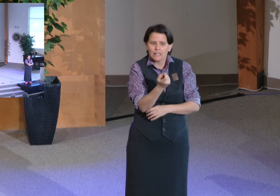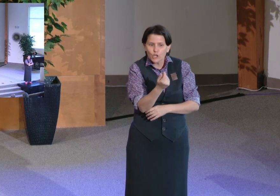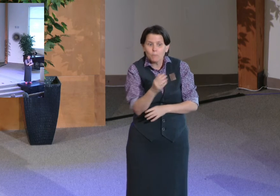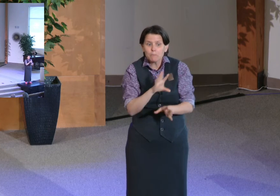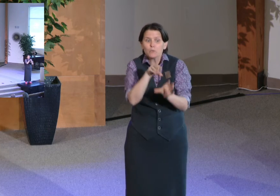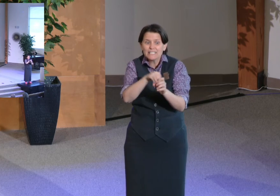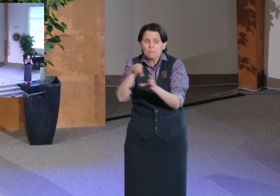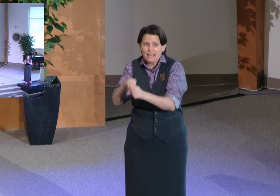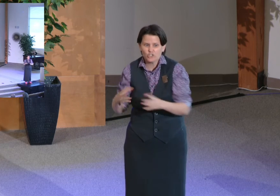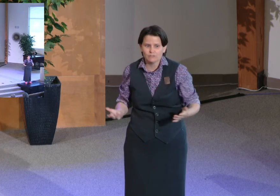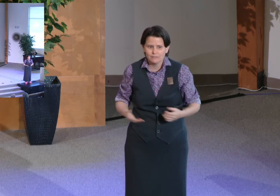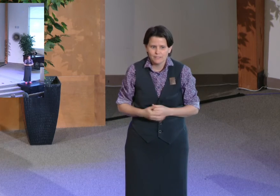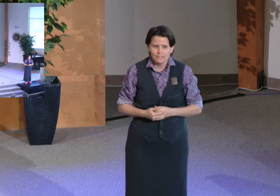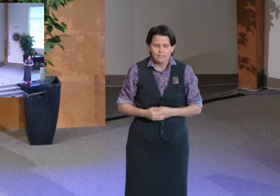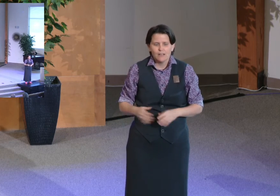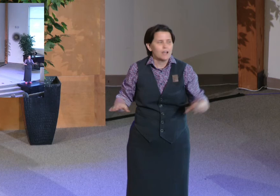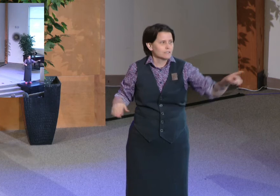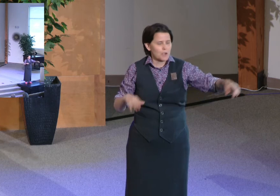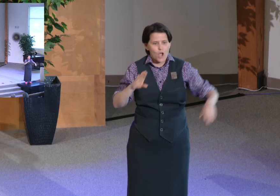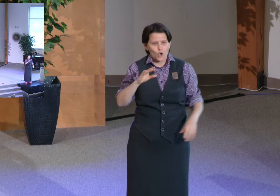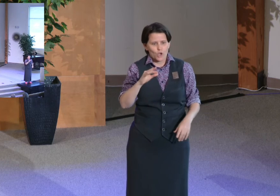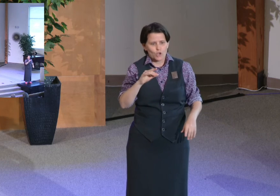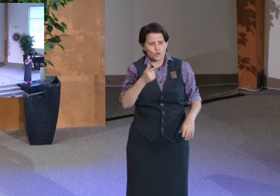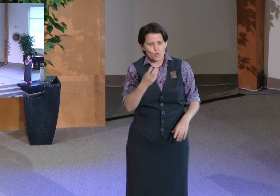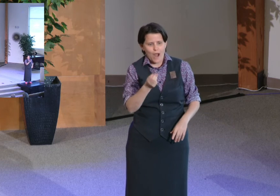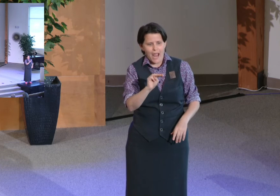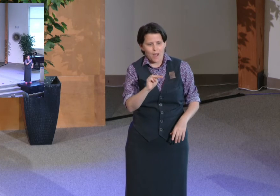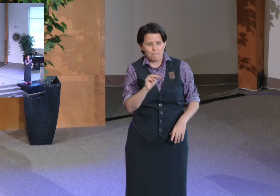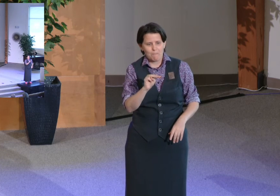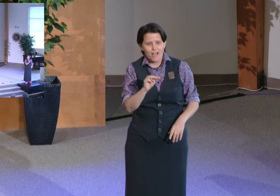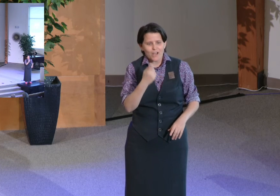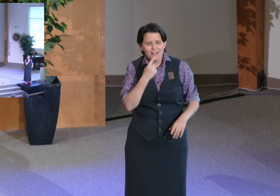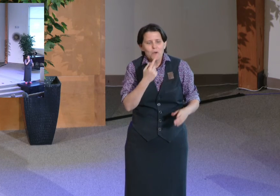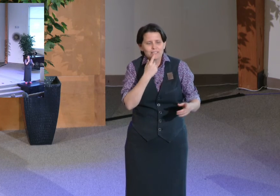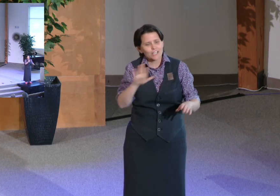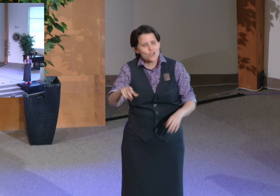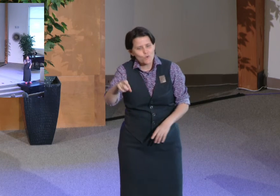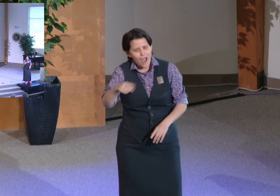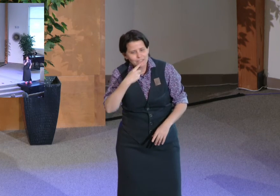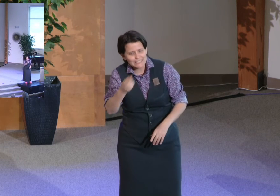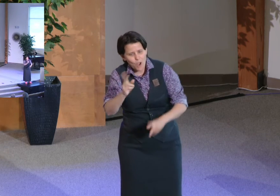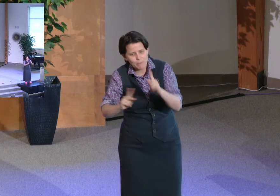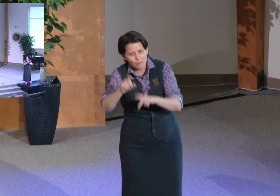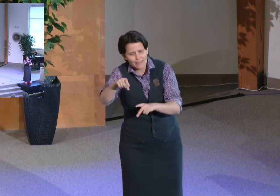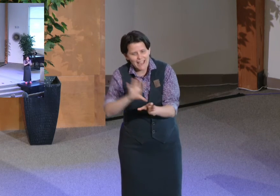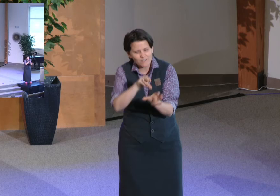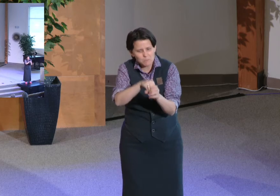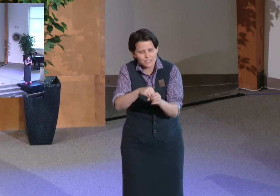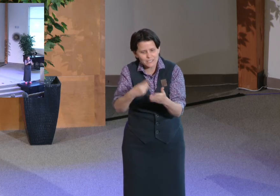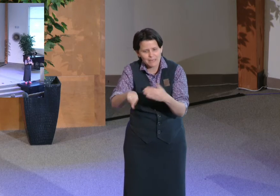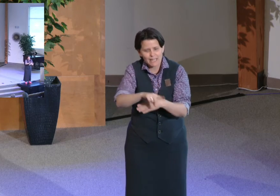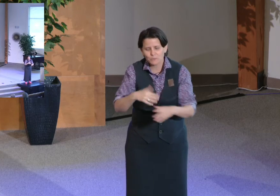no, I really want people to come. So I'm like, it'll be group participation, and it's